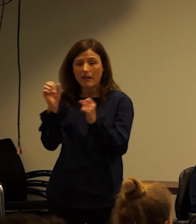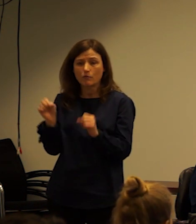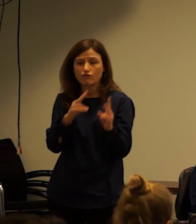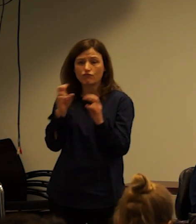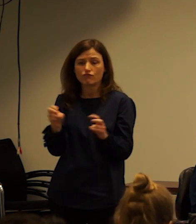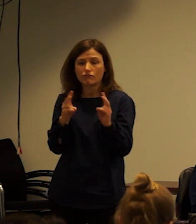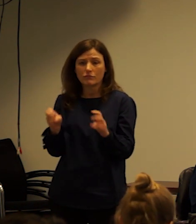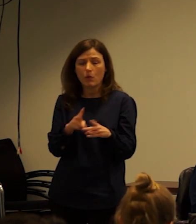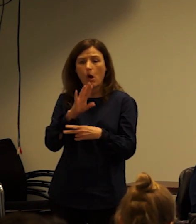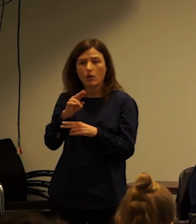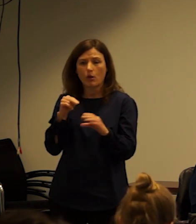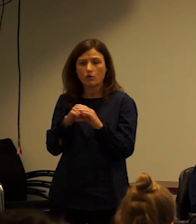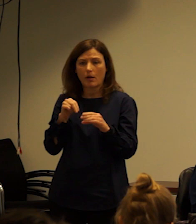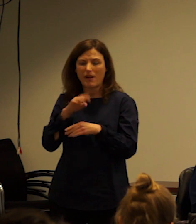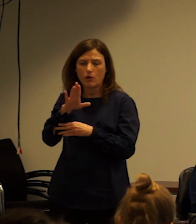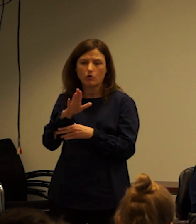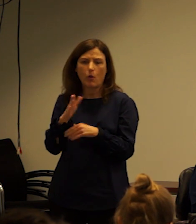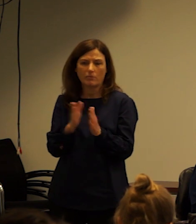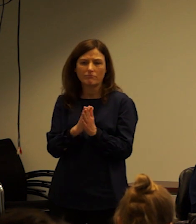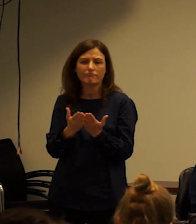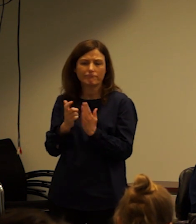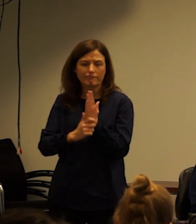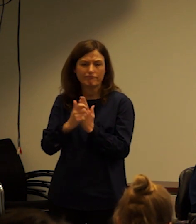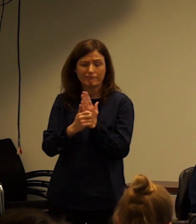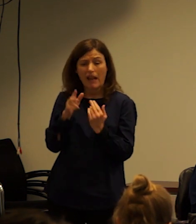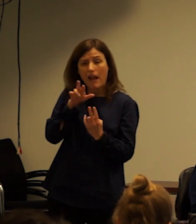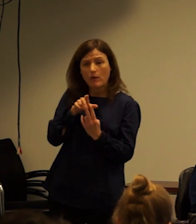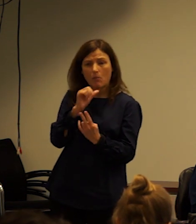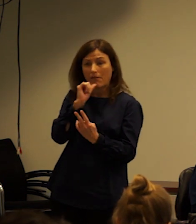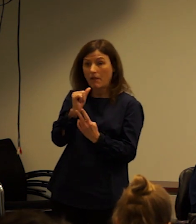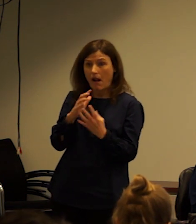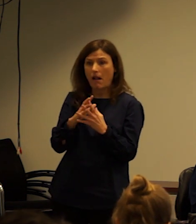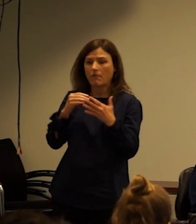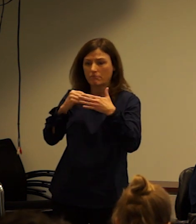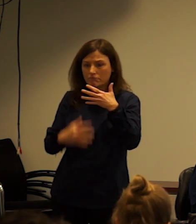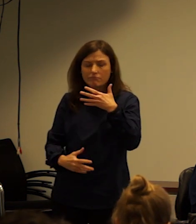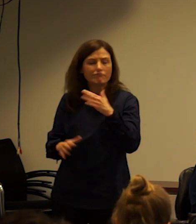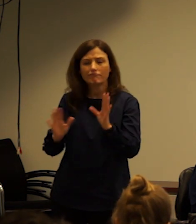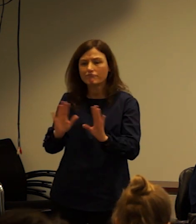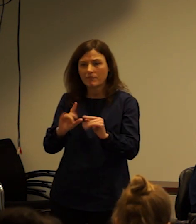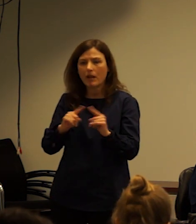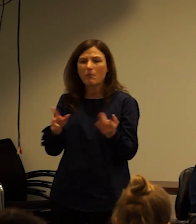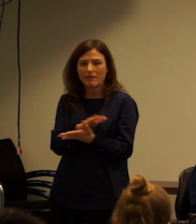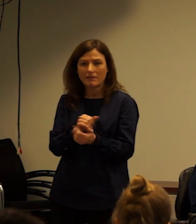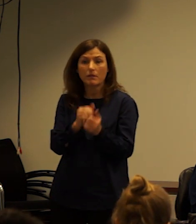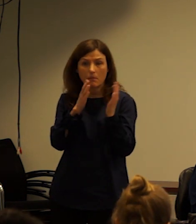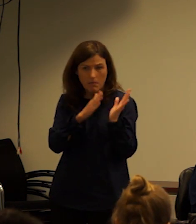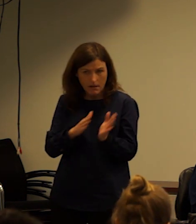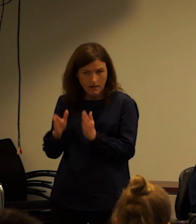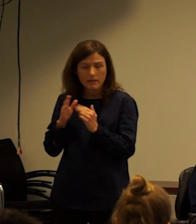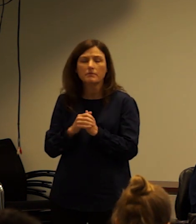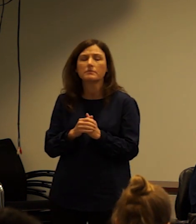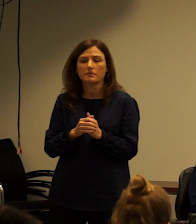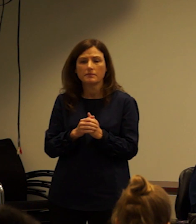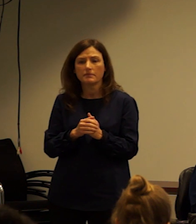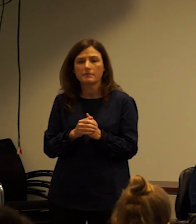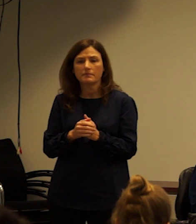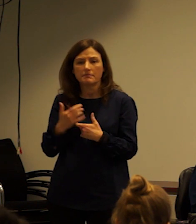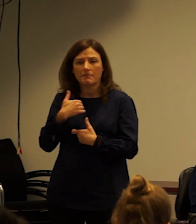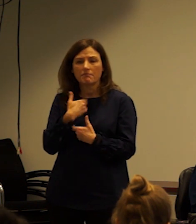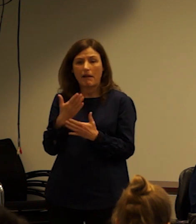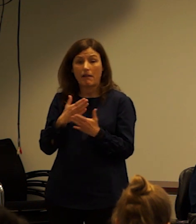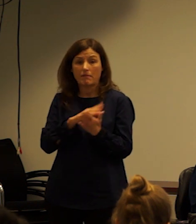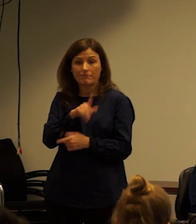that's in your notebook. A couple. We didn't put a whole lot, but there's a disaster plan. There's